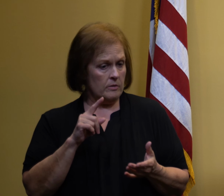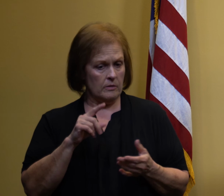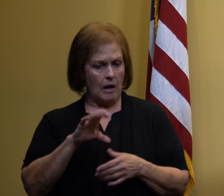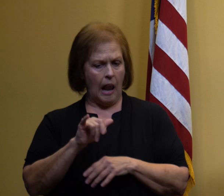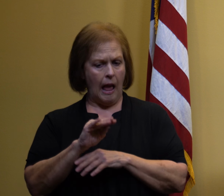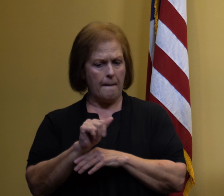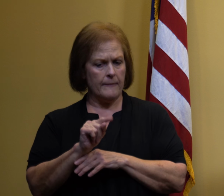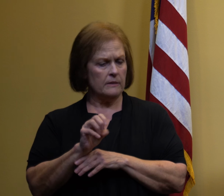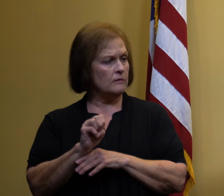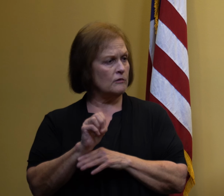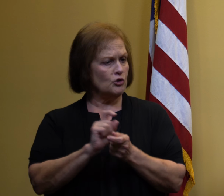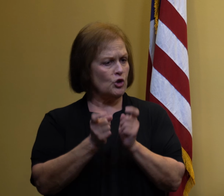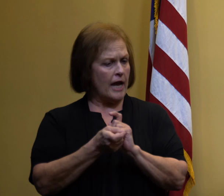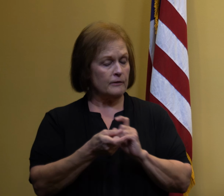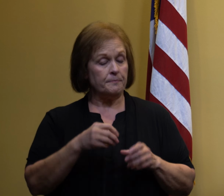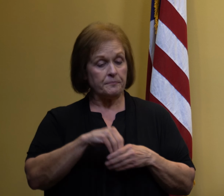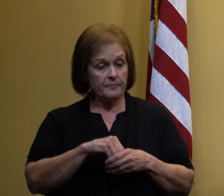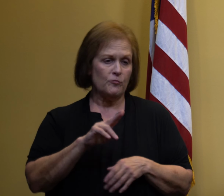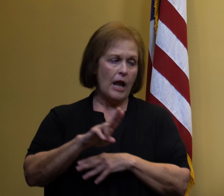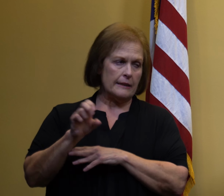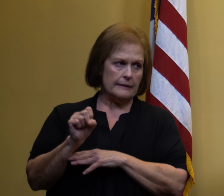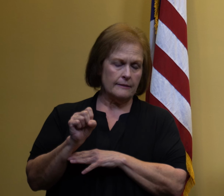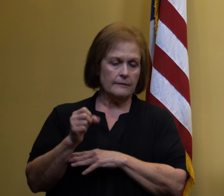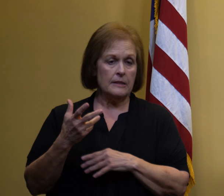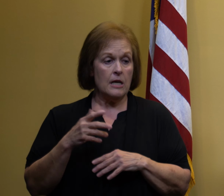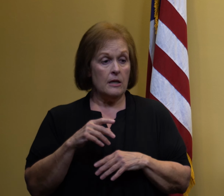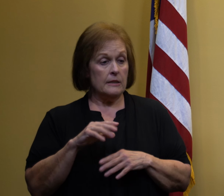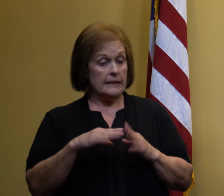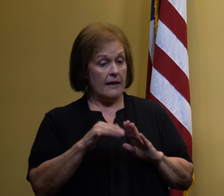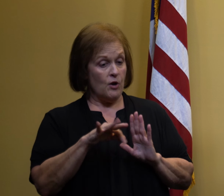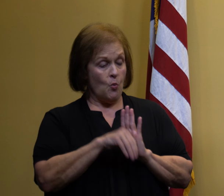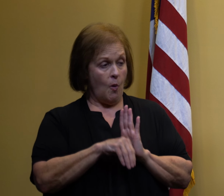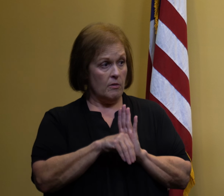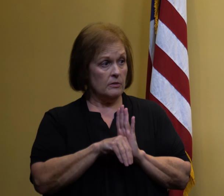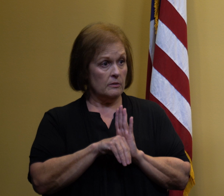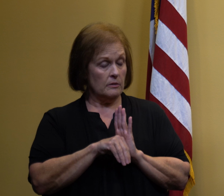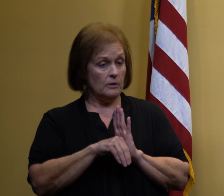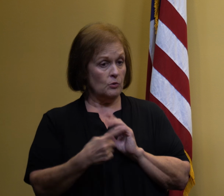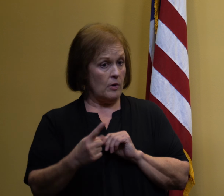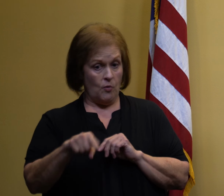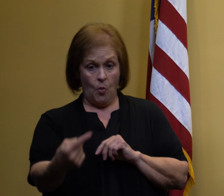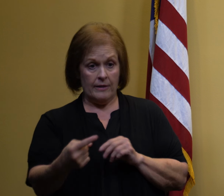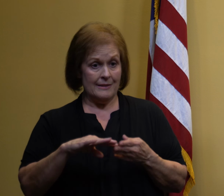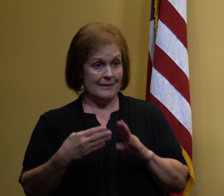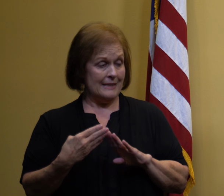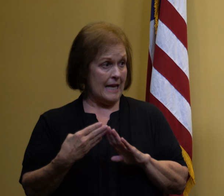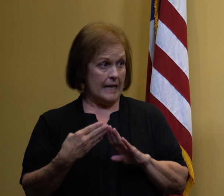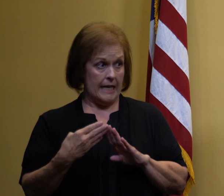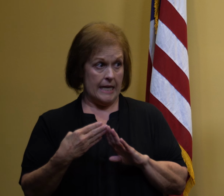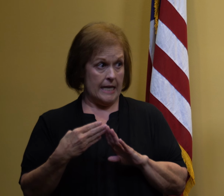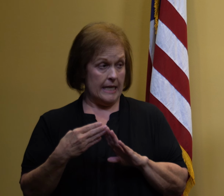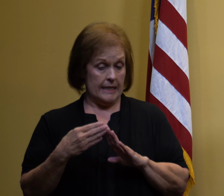change in the United States of America. The city of New Orleans is one of the only cities deploying